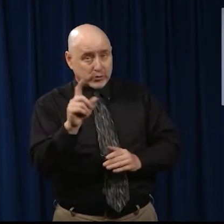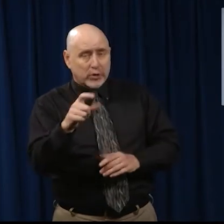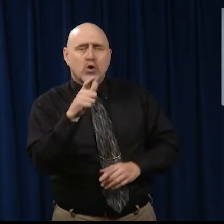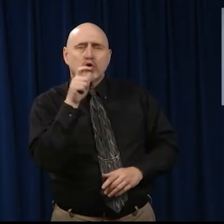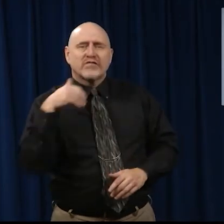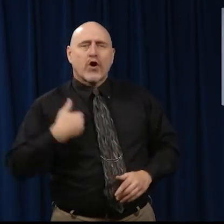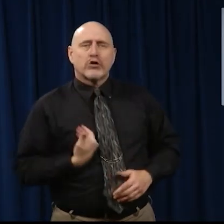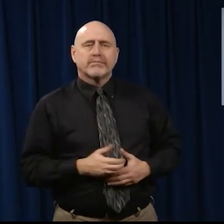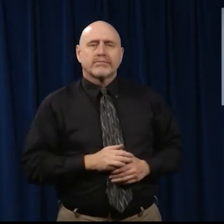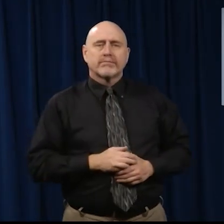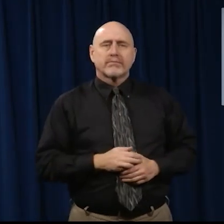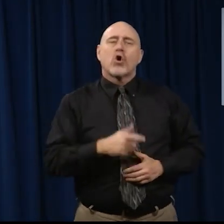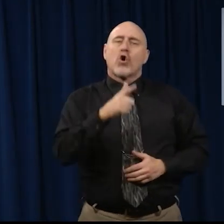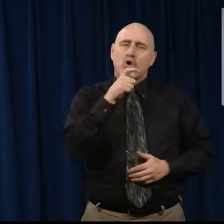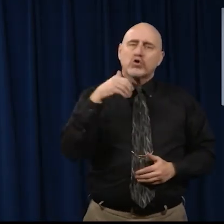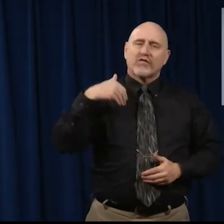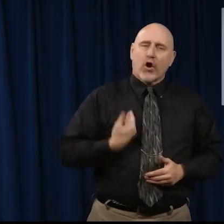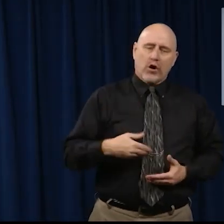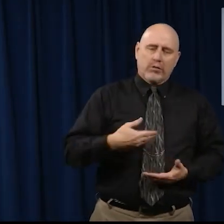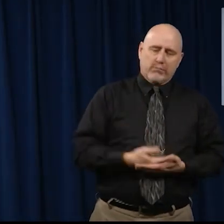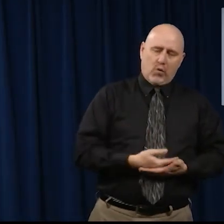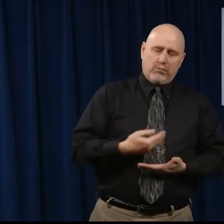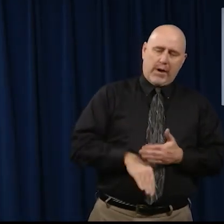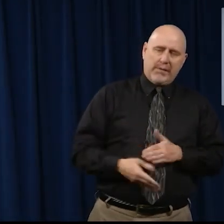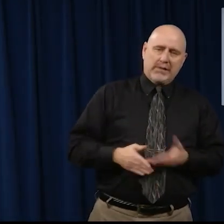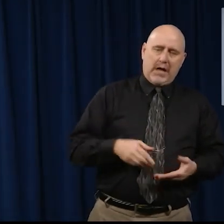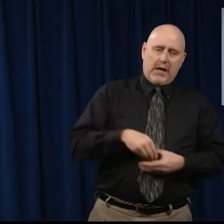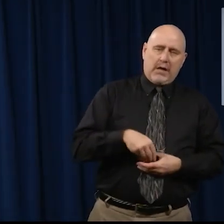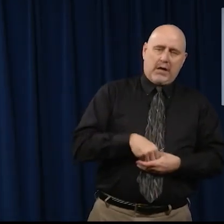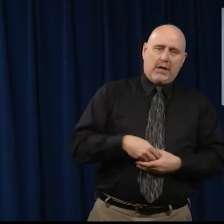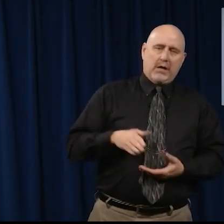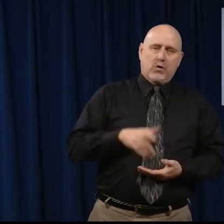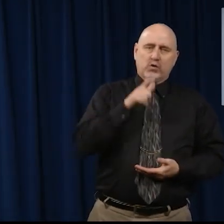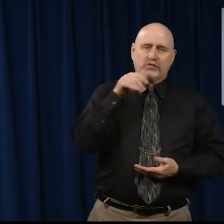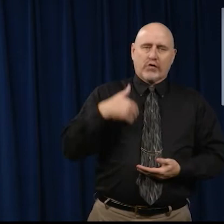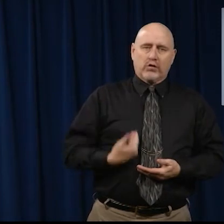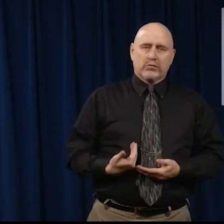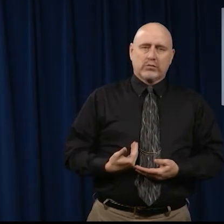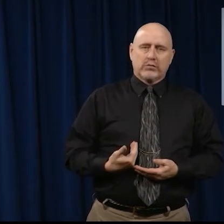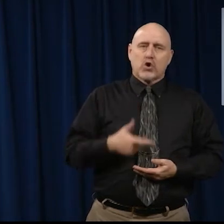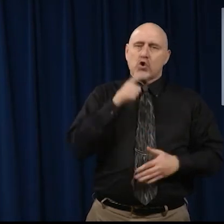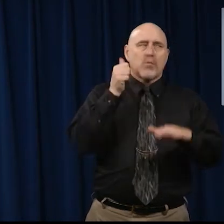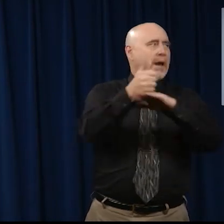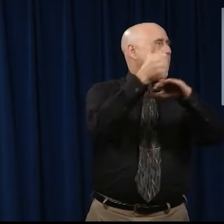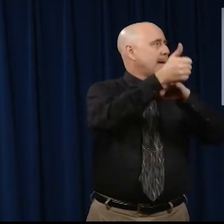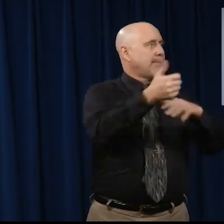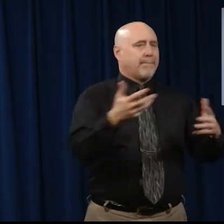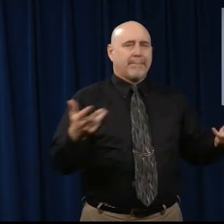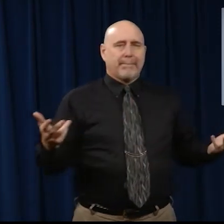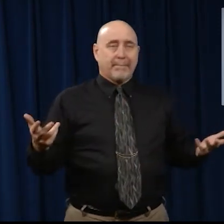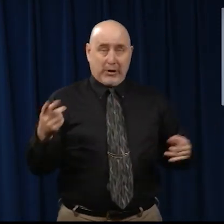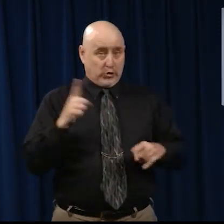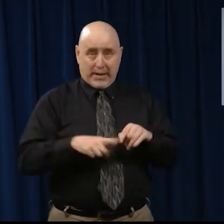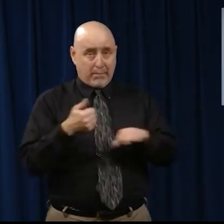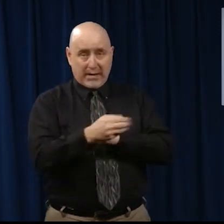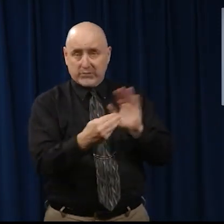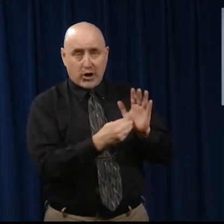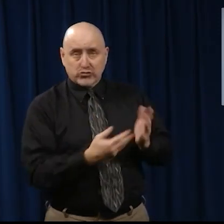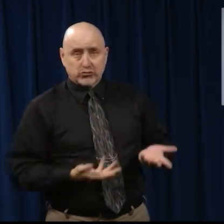very serious question. Whose fault is that? Whose fault is it that you had a stillborn child? Who are you going to blame that on? You can't blame it on the